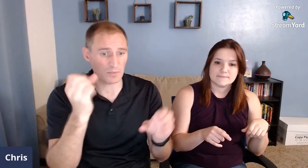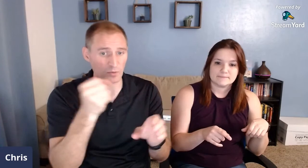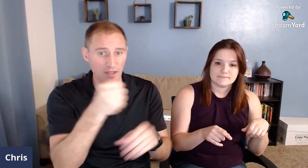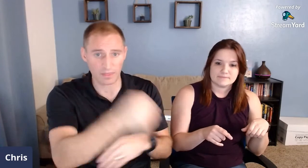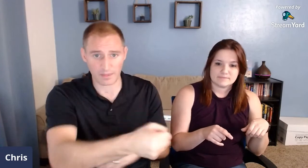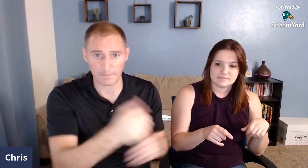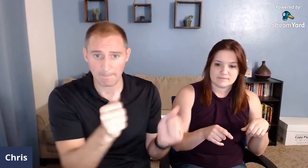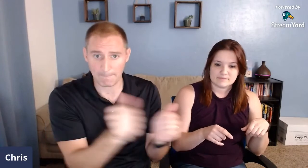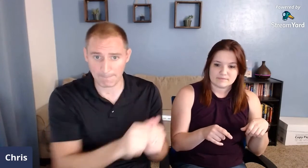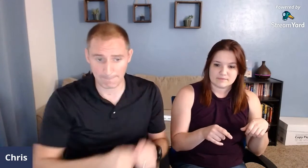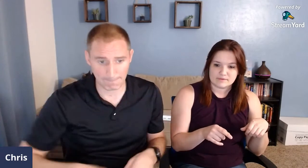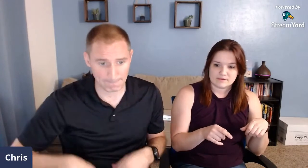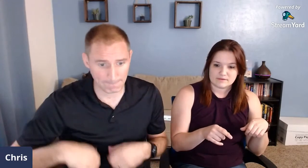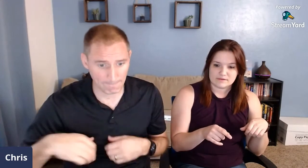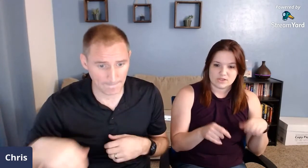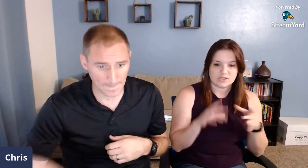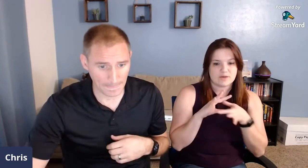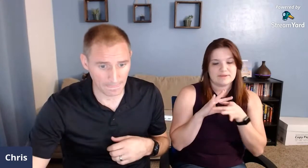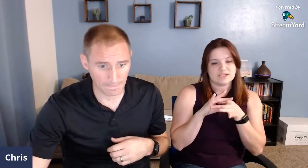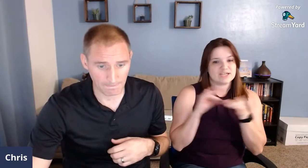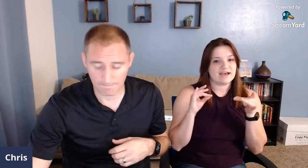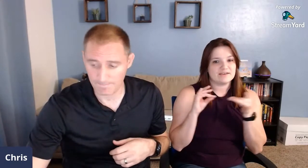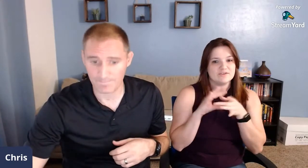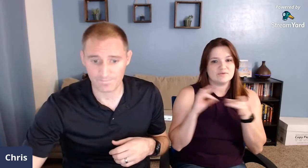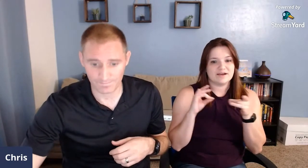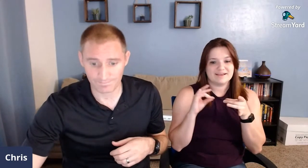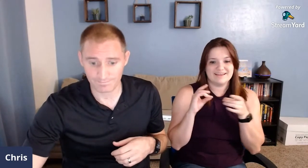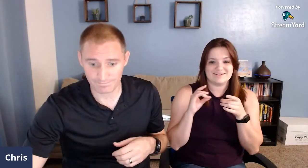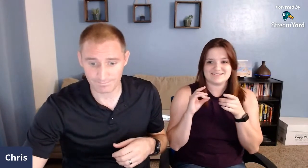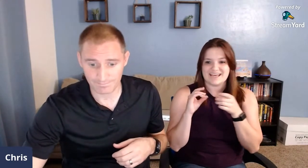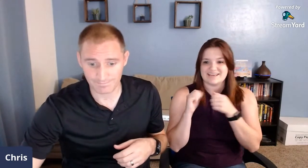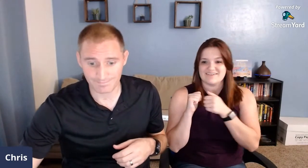like to be put with. You can drop it in the chat